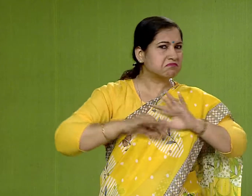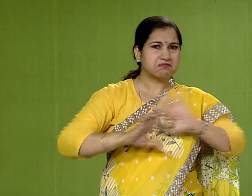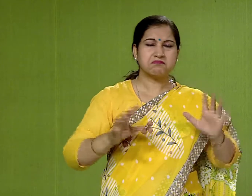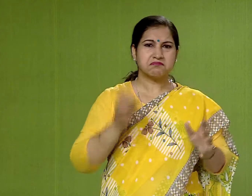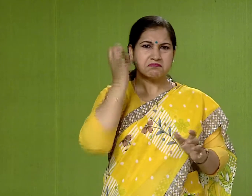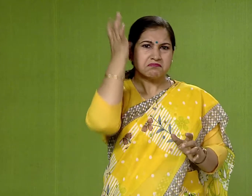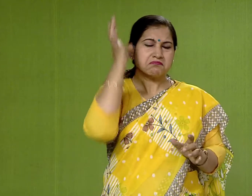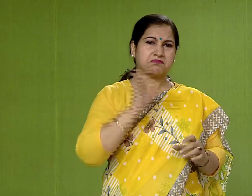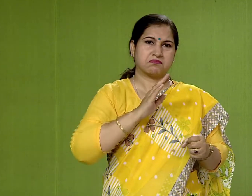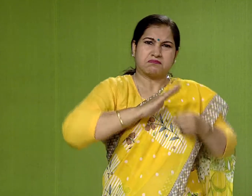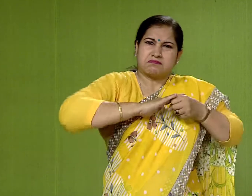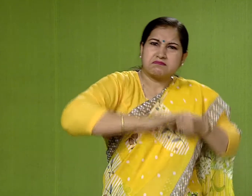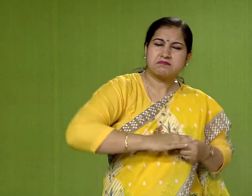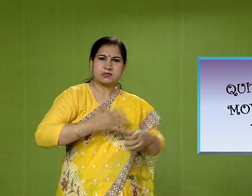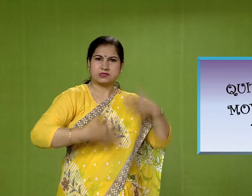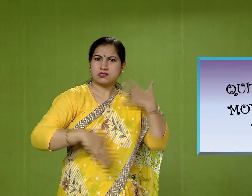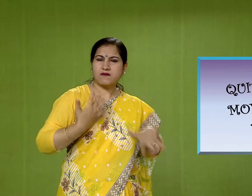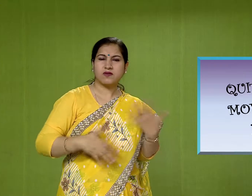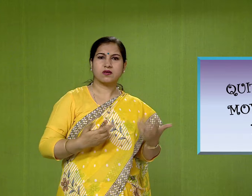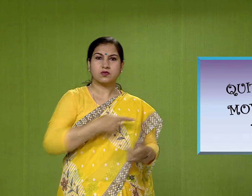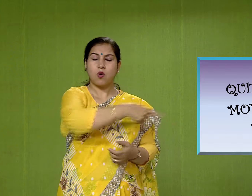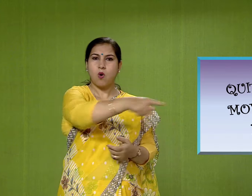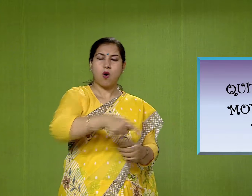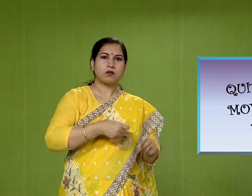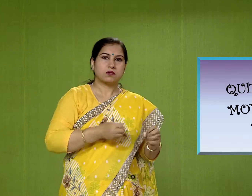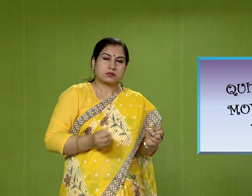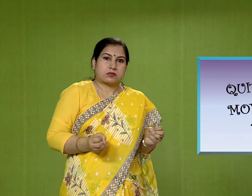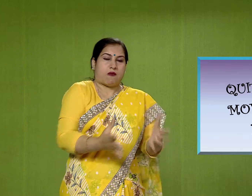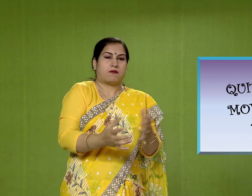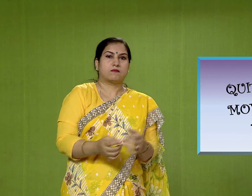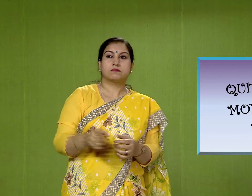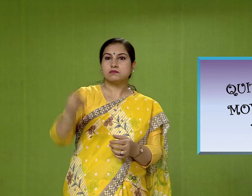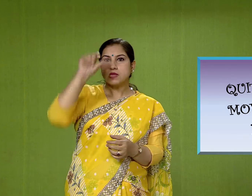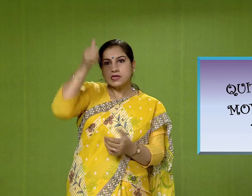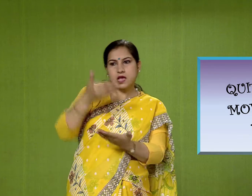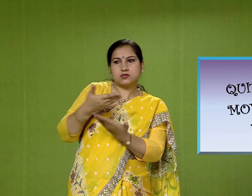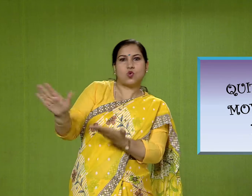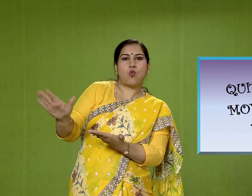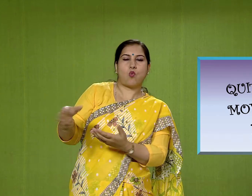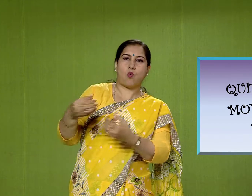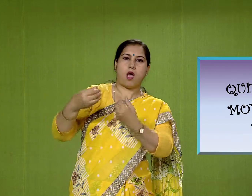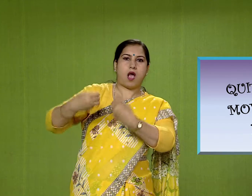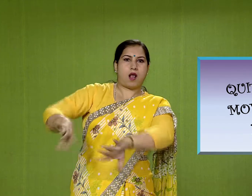This led to the beginning of the Quit India movement in the year 1942.